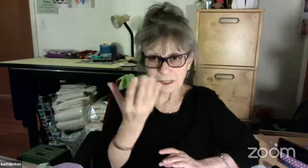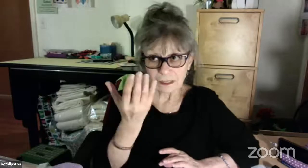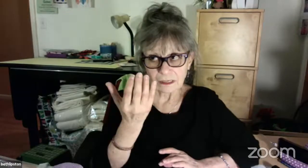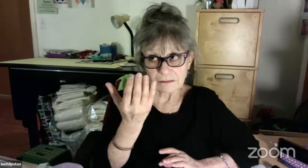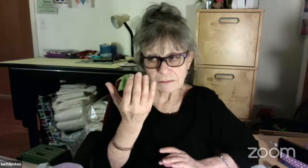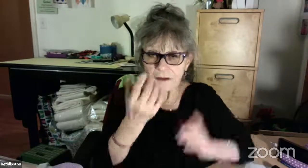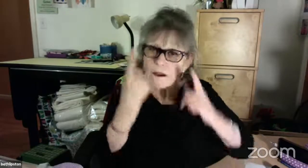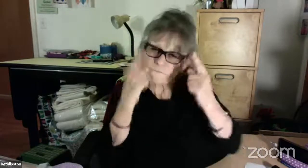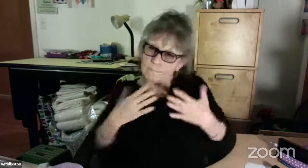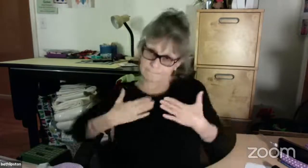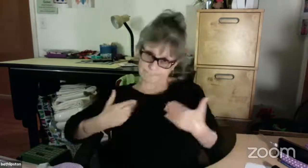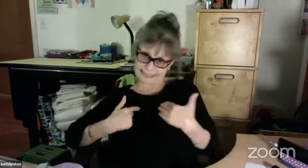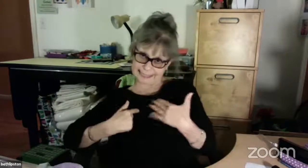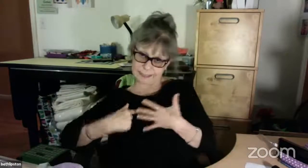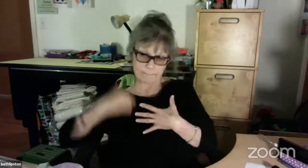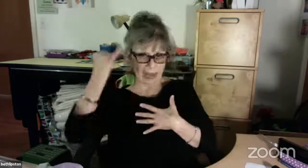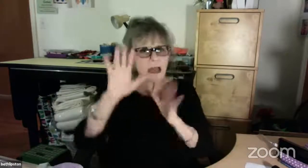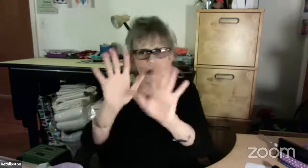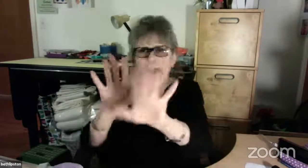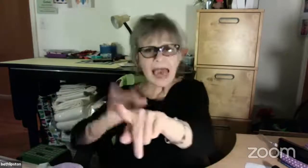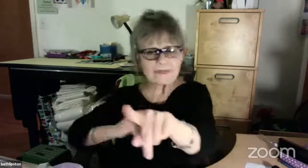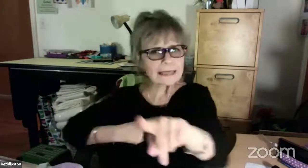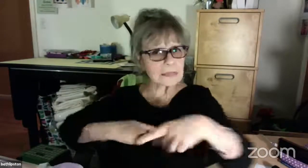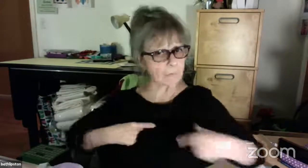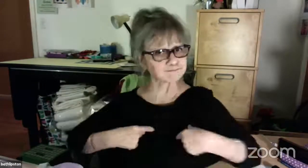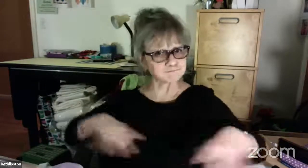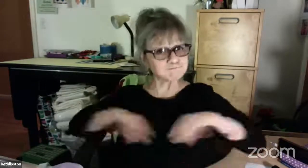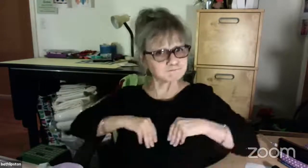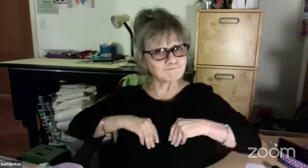is so beautiful. And this is just my idea.